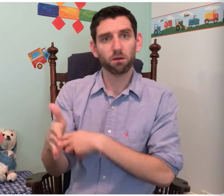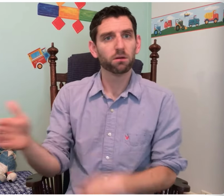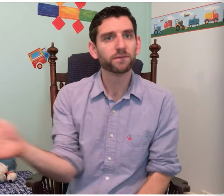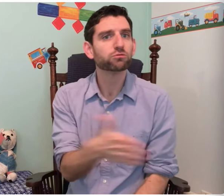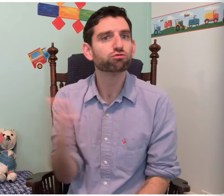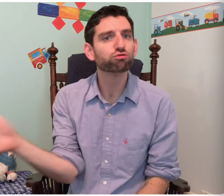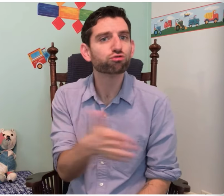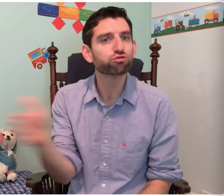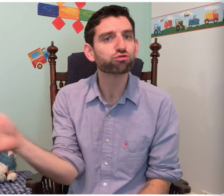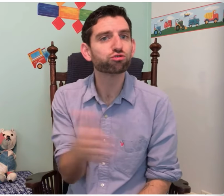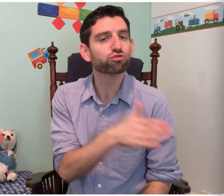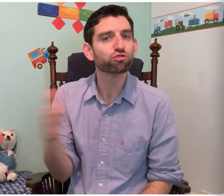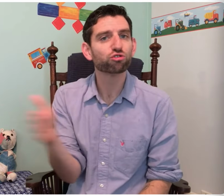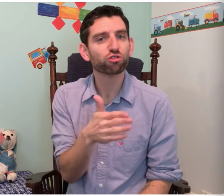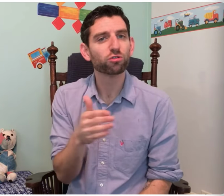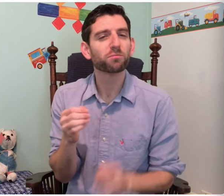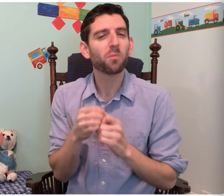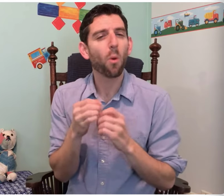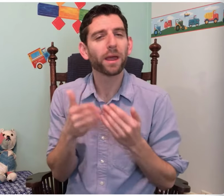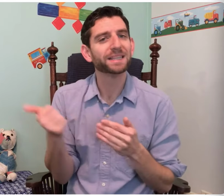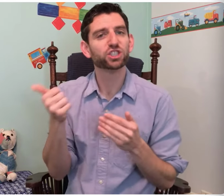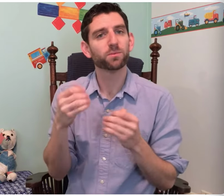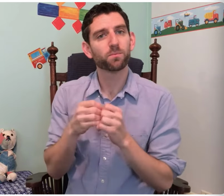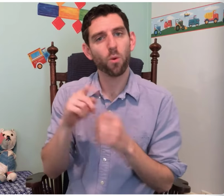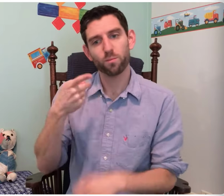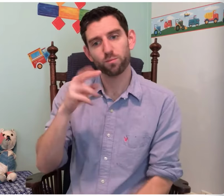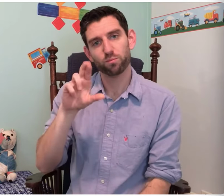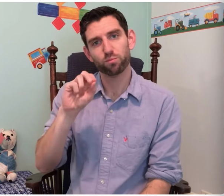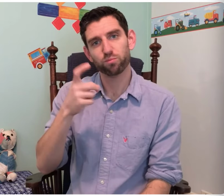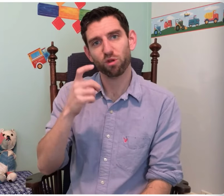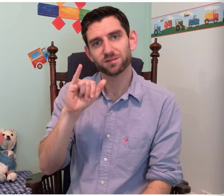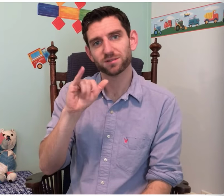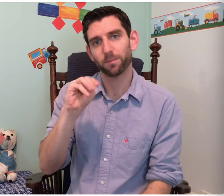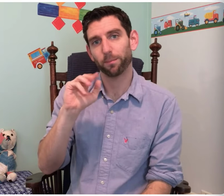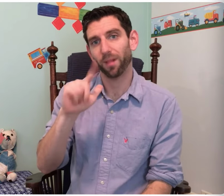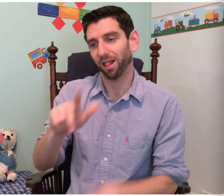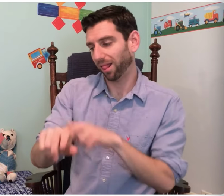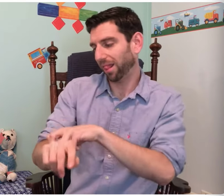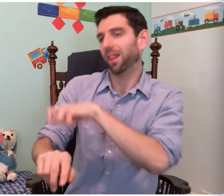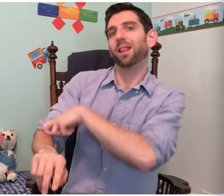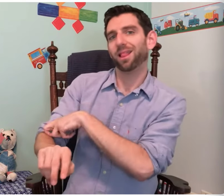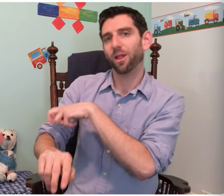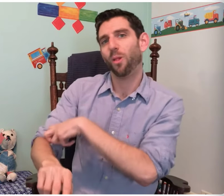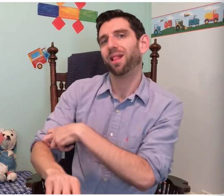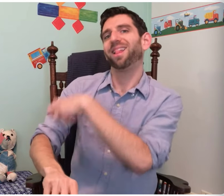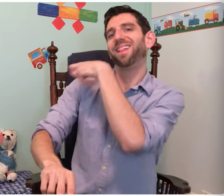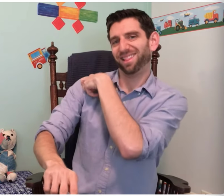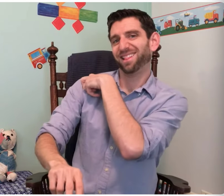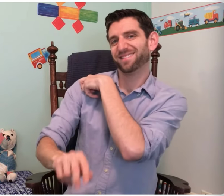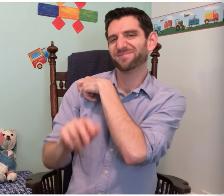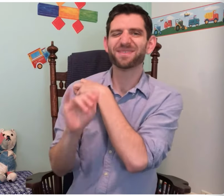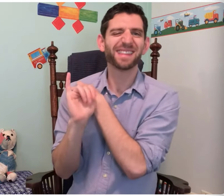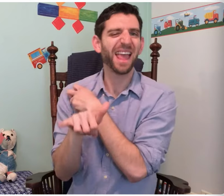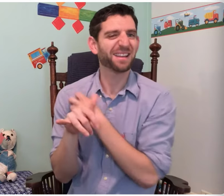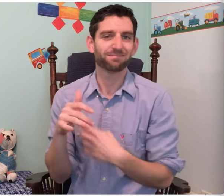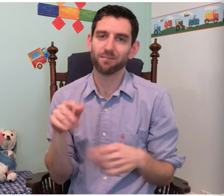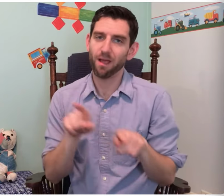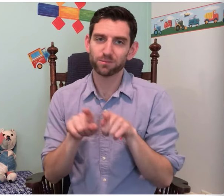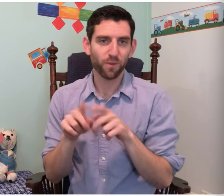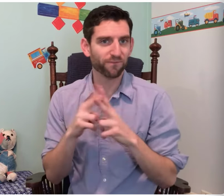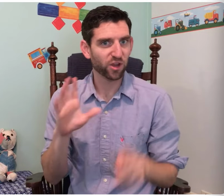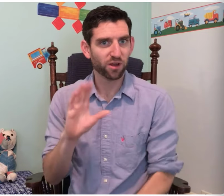fish is with your wrist and they'll move it up to your elbow and sign fish like that. They'll keep moving